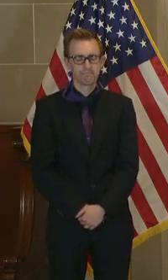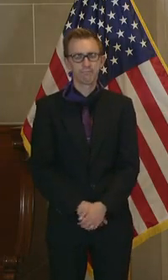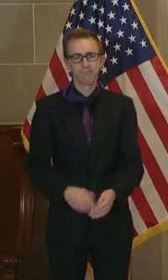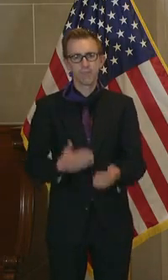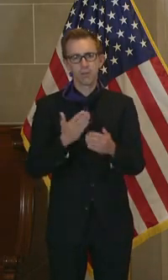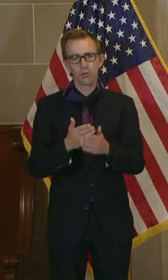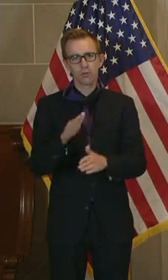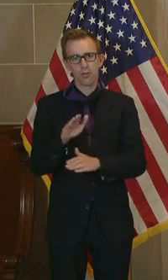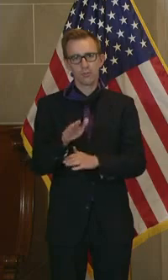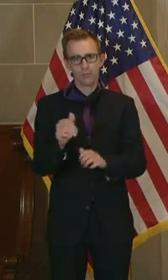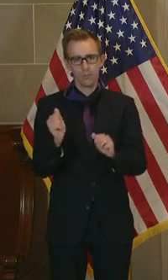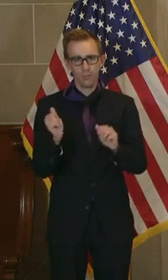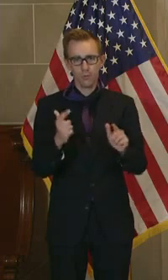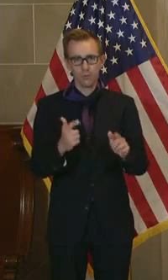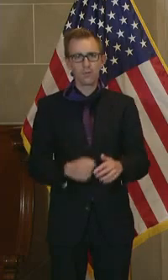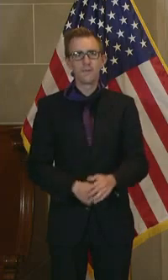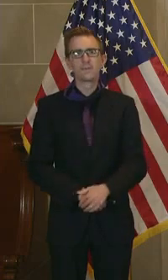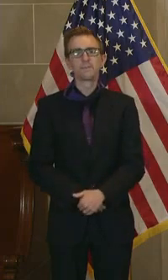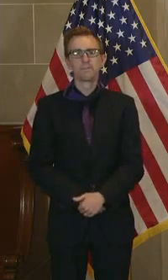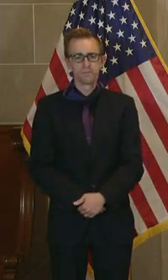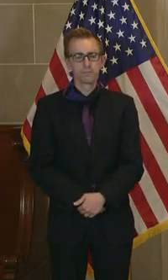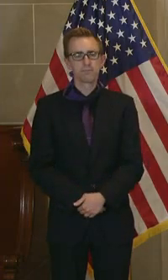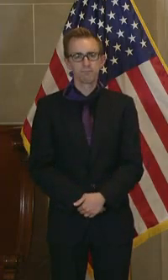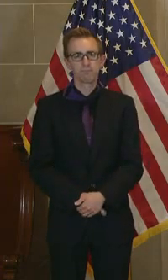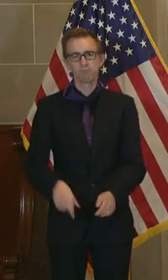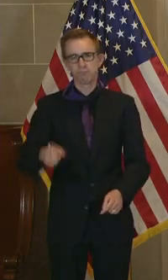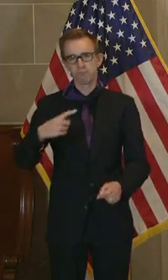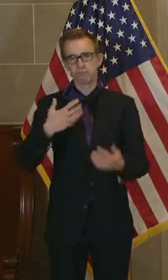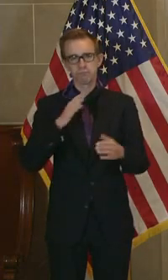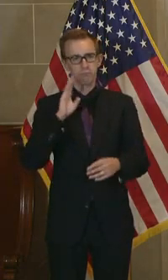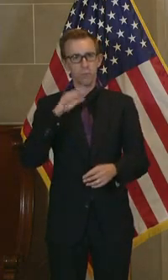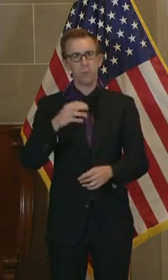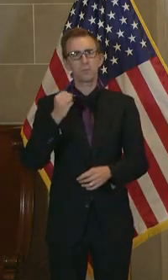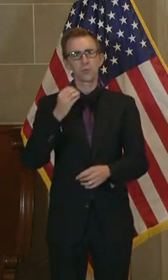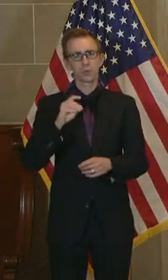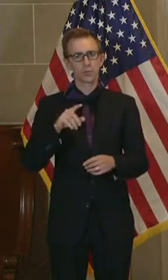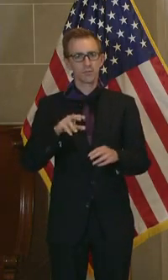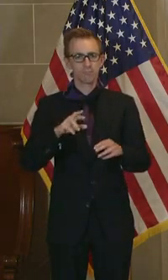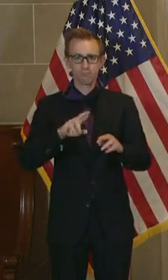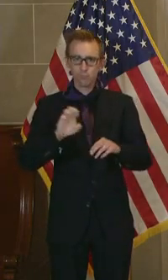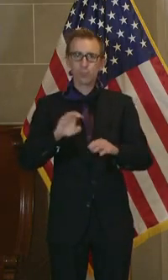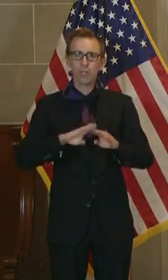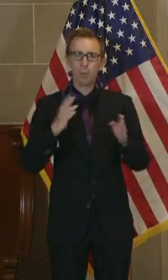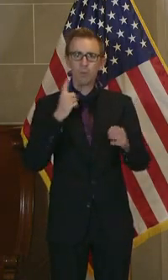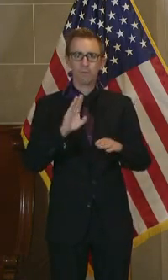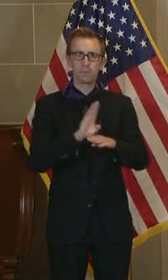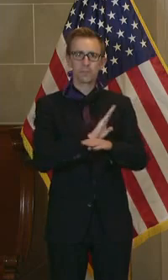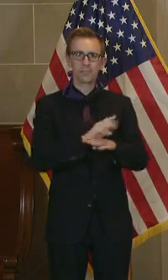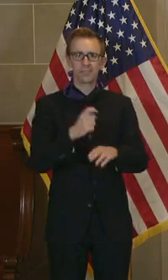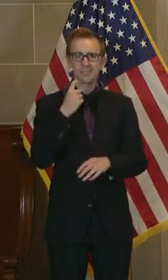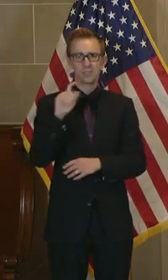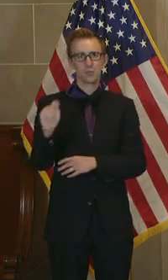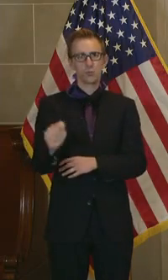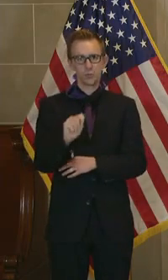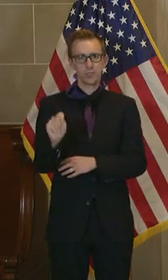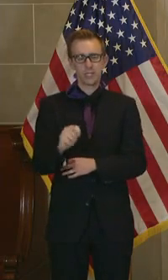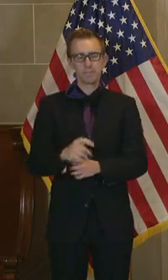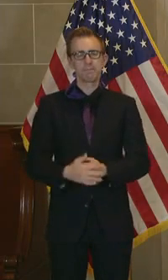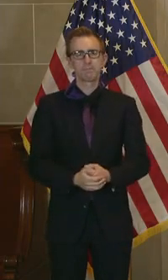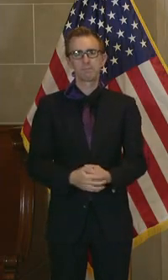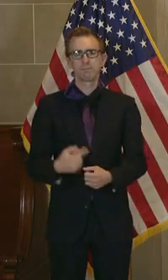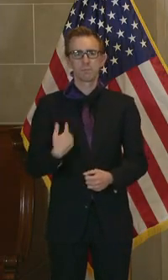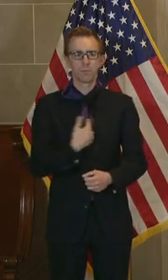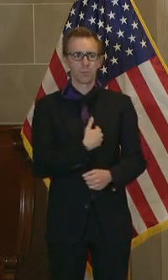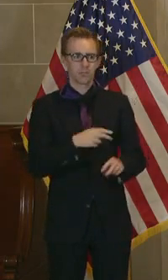Good afternoon, everyone. As you know, Missouri officially reopened for business on Tuesday. We are optimistic about